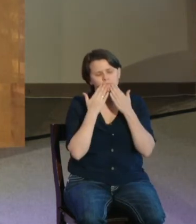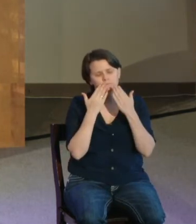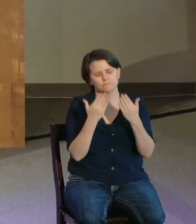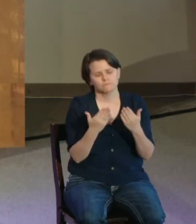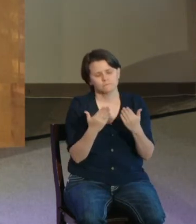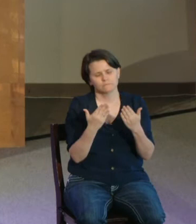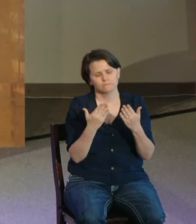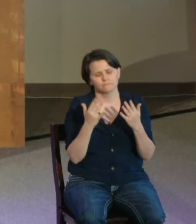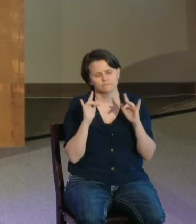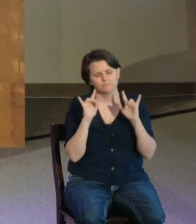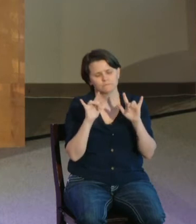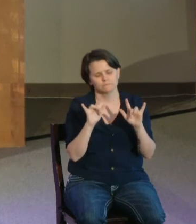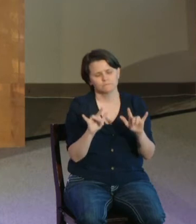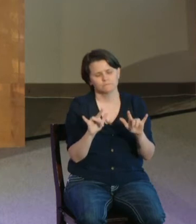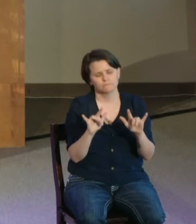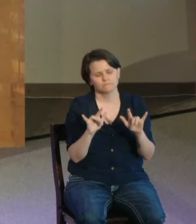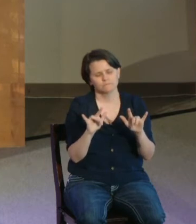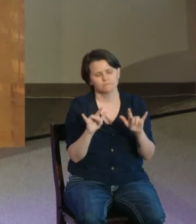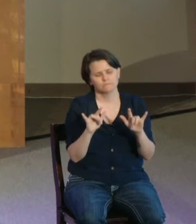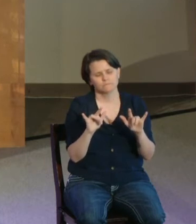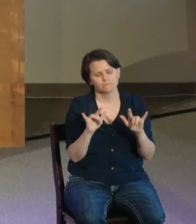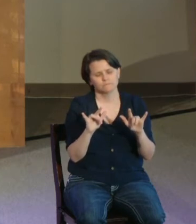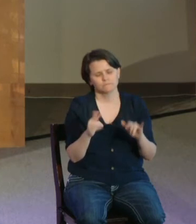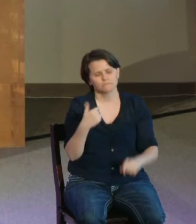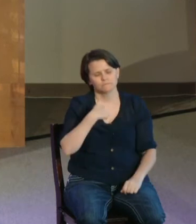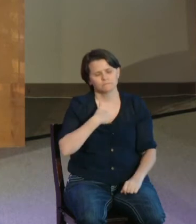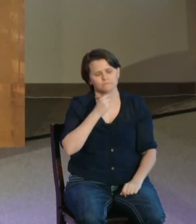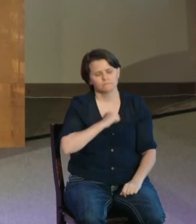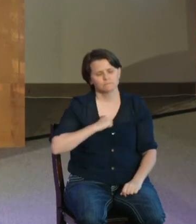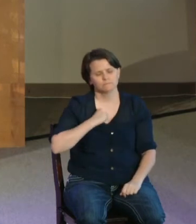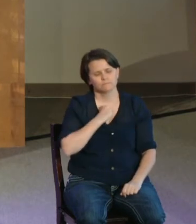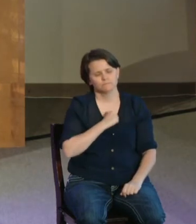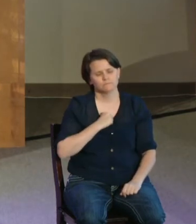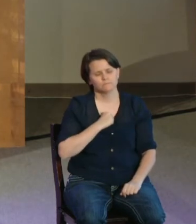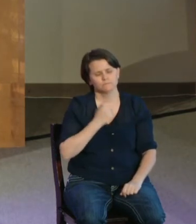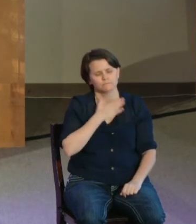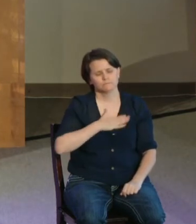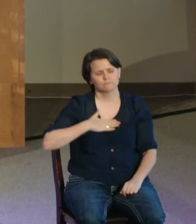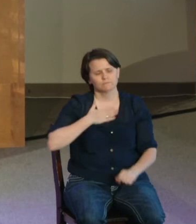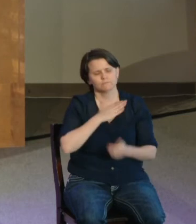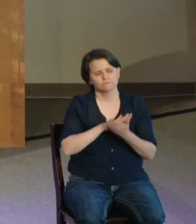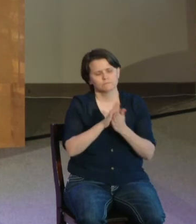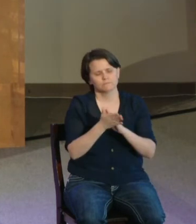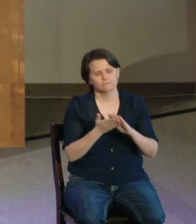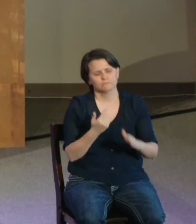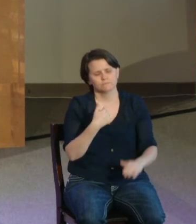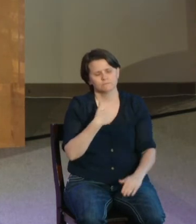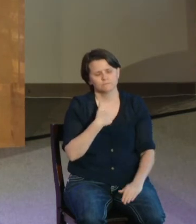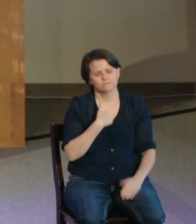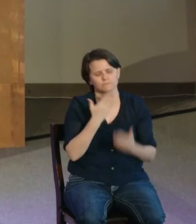Thank you. I love you. I'm sorry. Please forgive